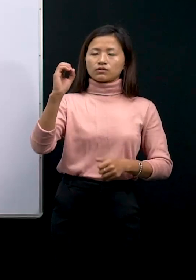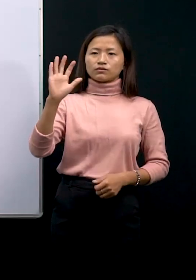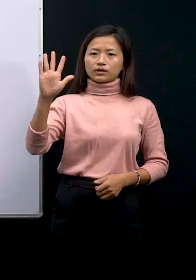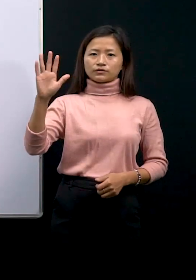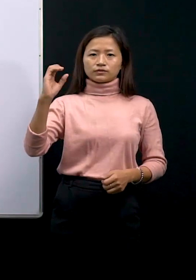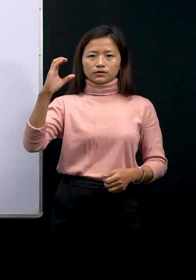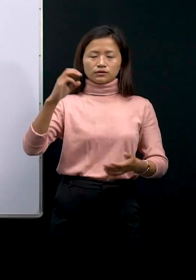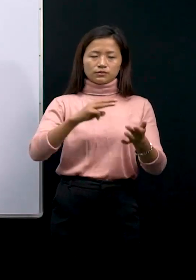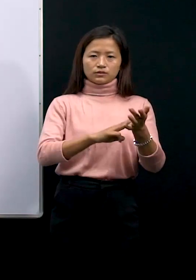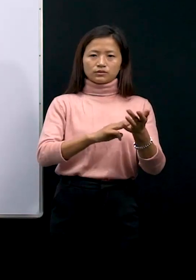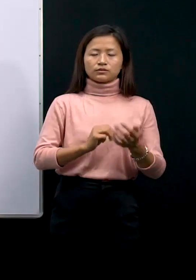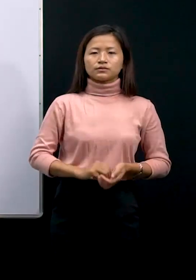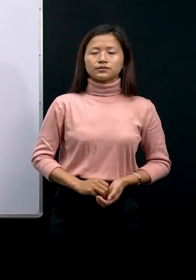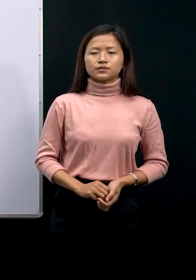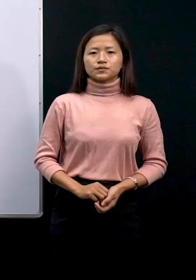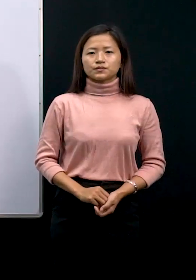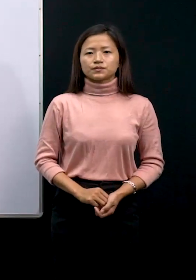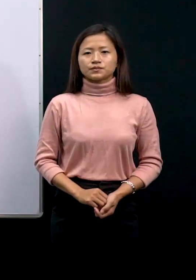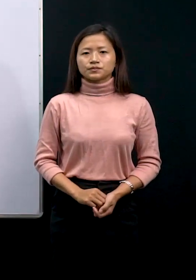centimeter.